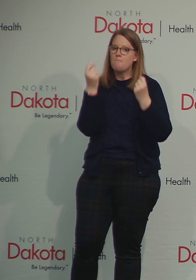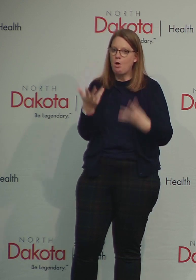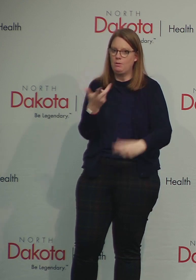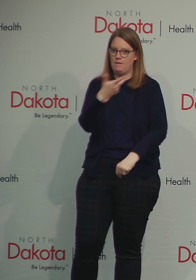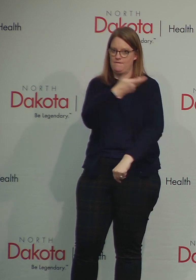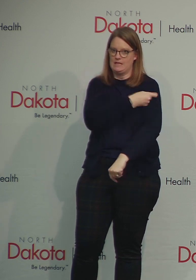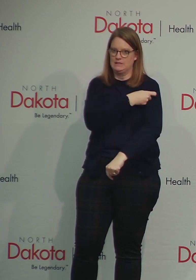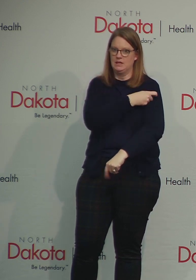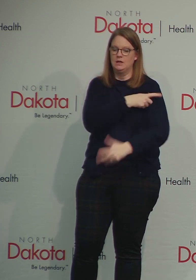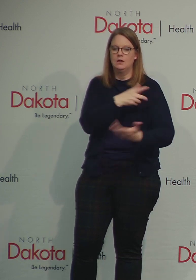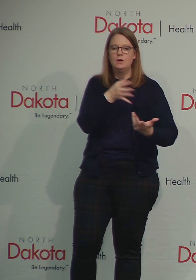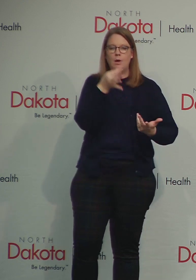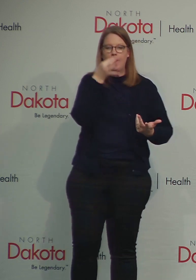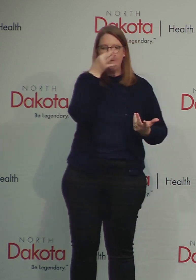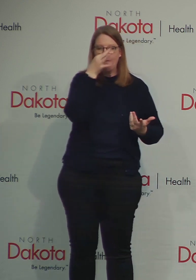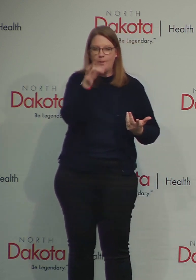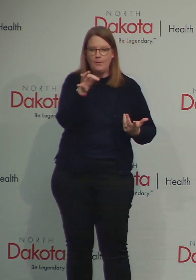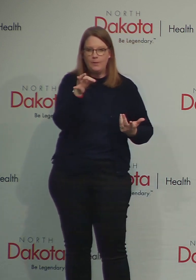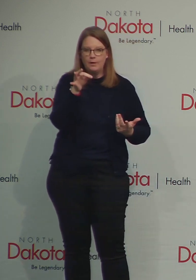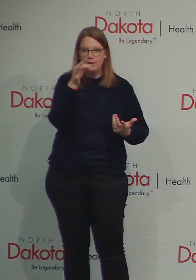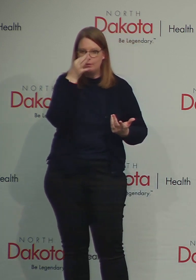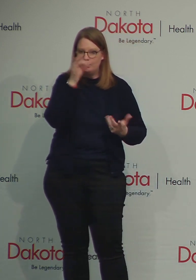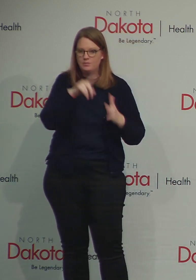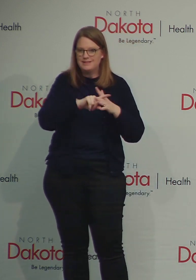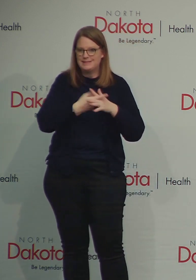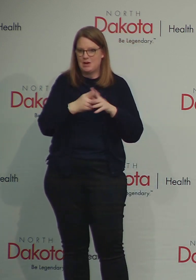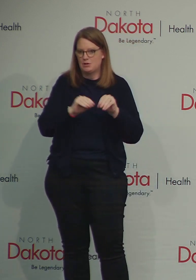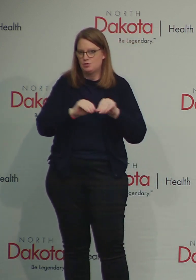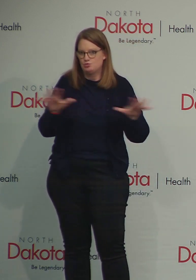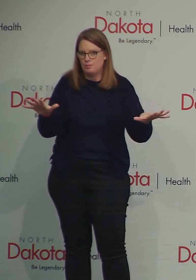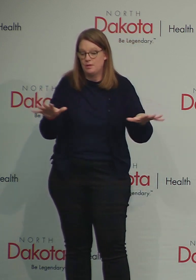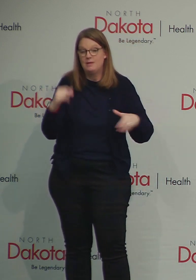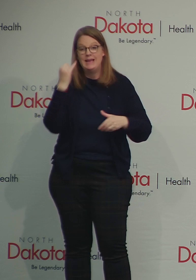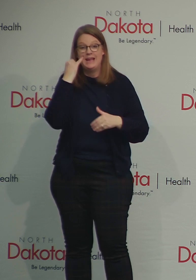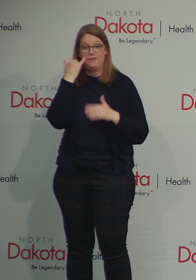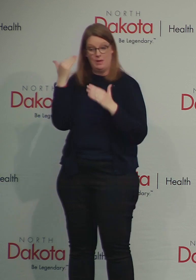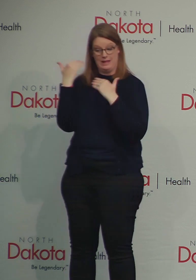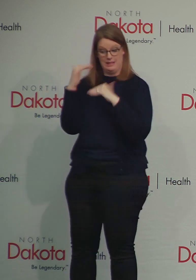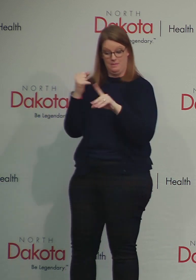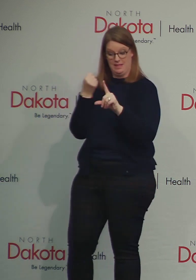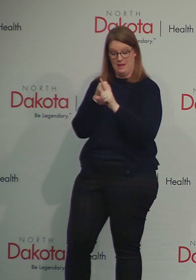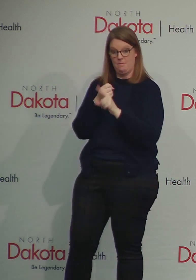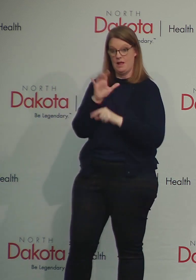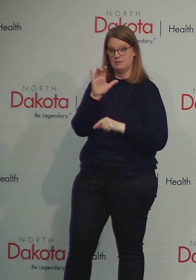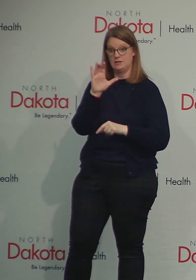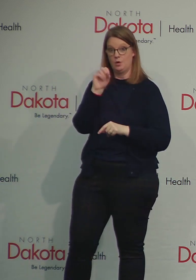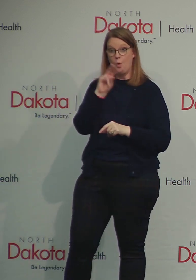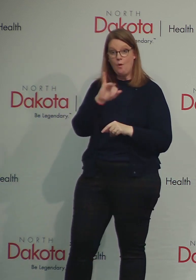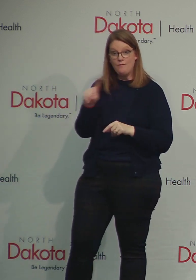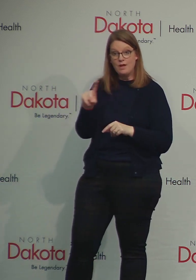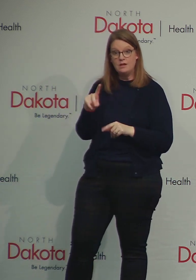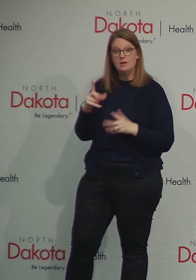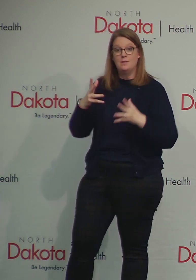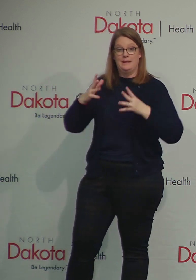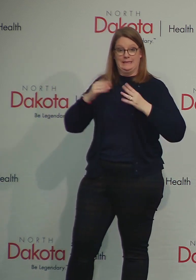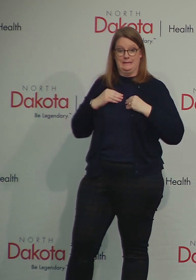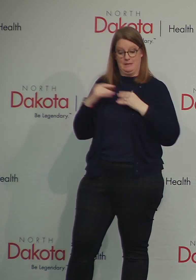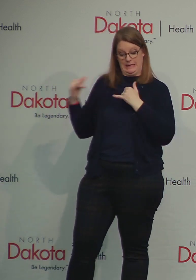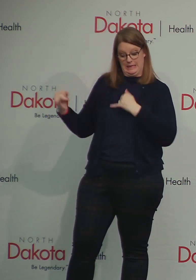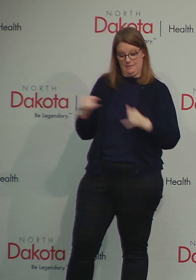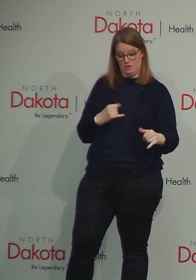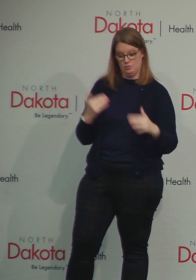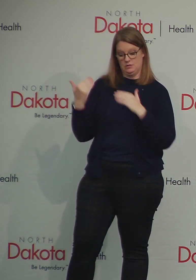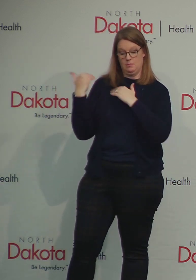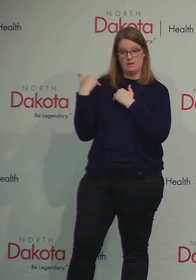are close, very close to the beginning of distributing that. And if we can limit the impacts of COVID by taking individual responsibility and